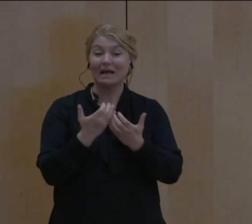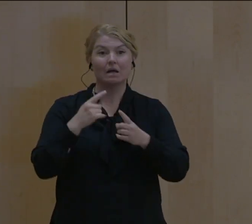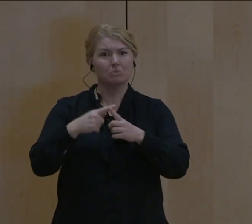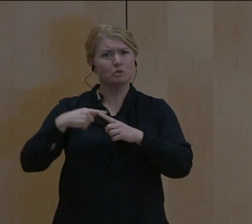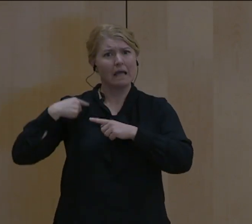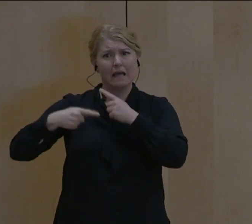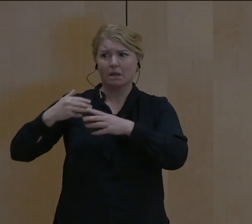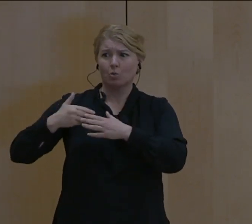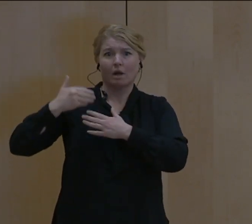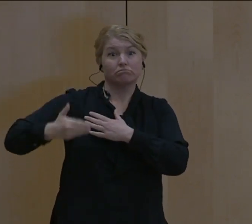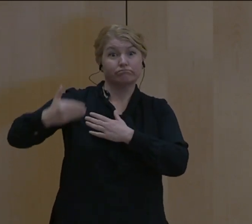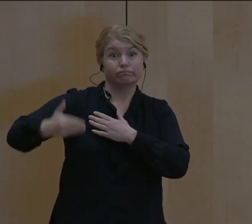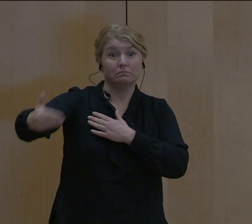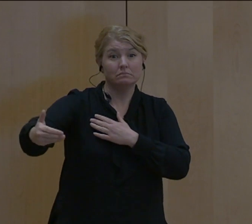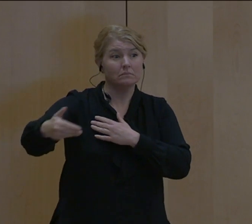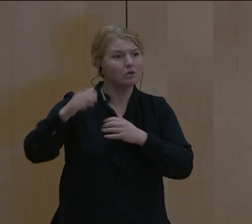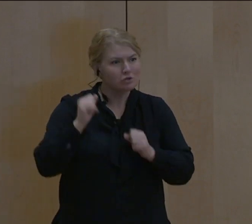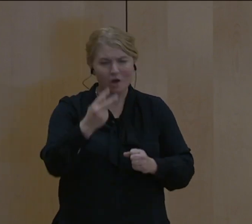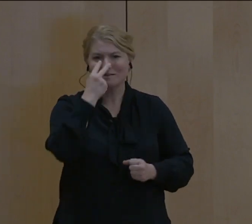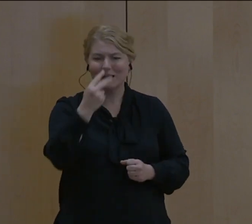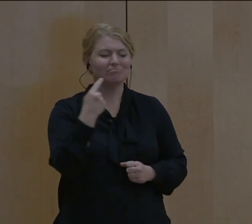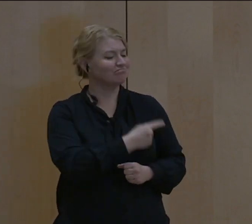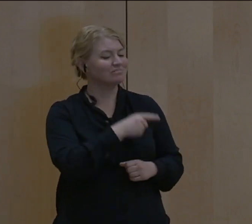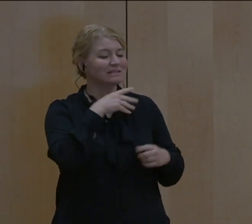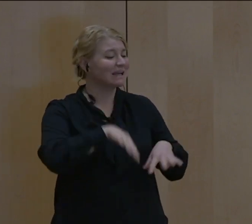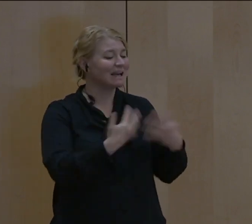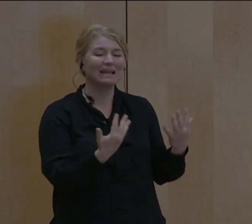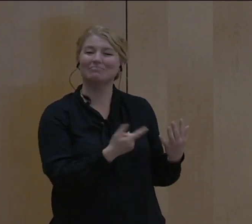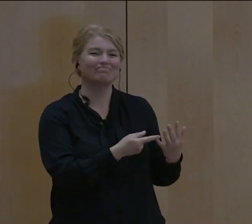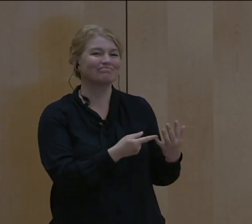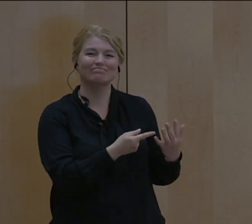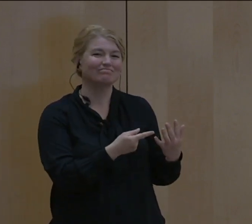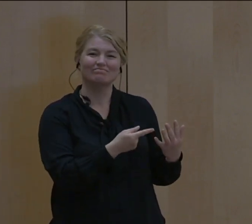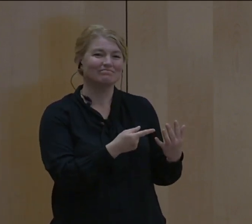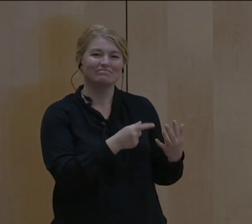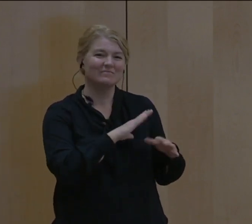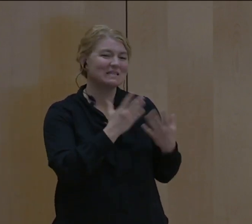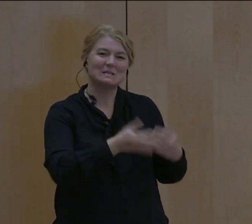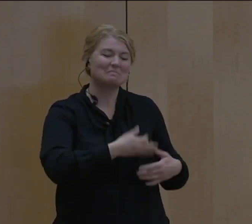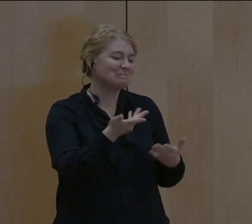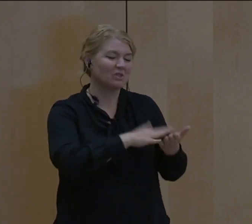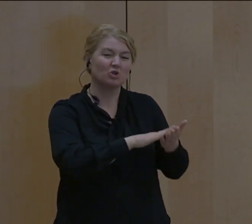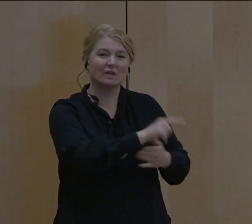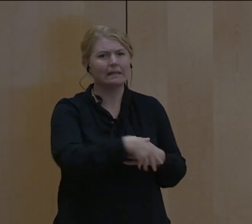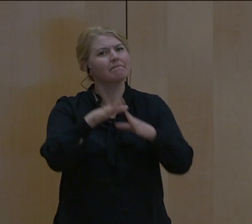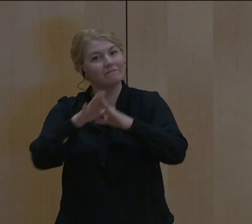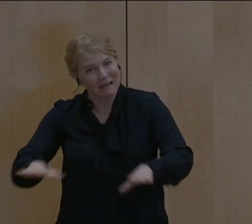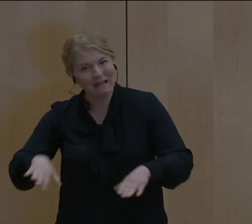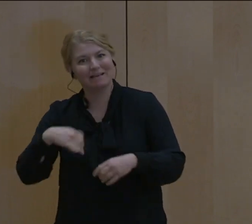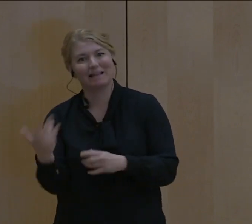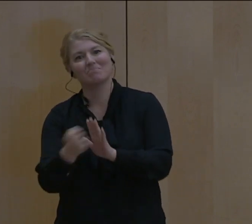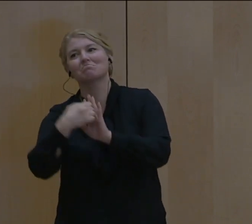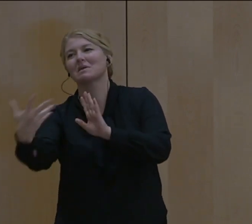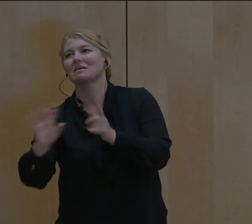bring results. Instead, peace brings fruit and good results. And Sweden is the first country that we propose this project